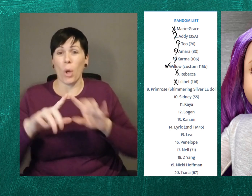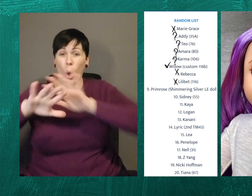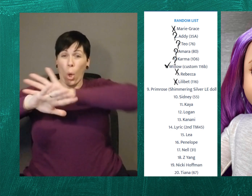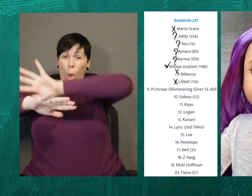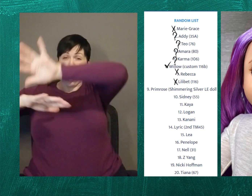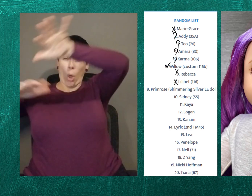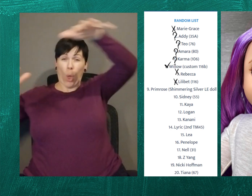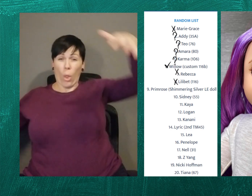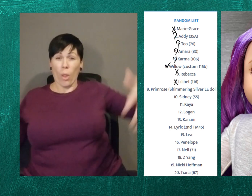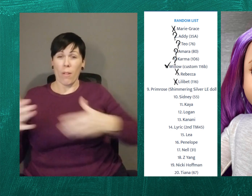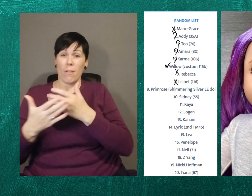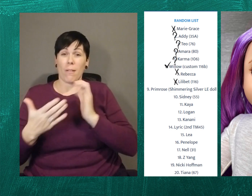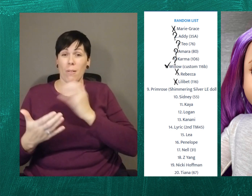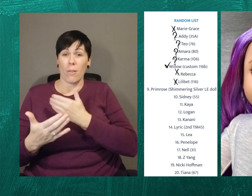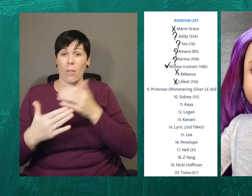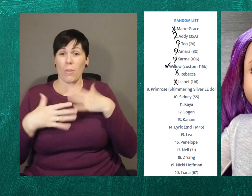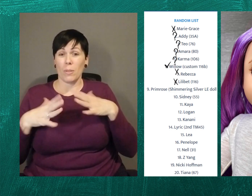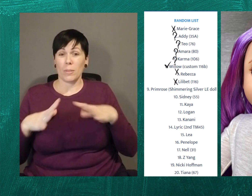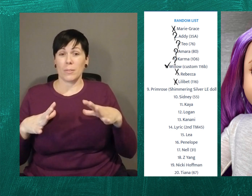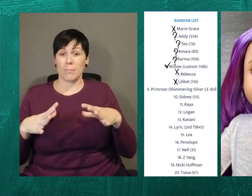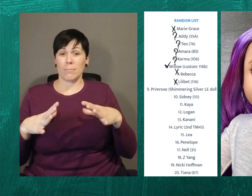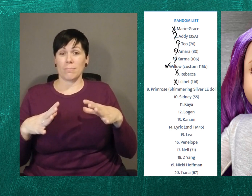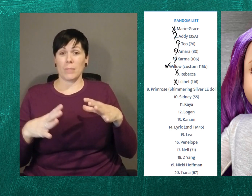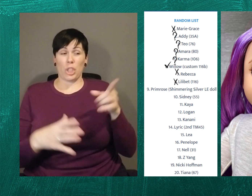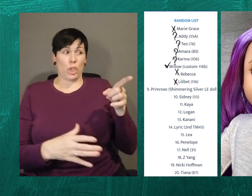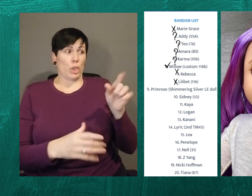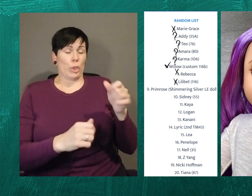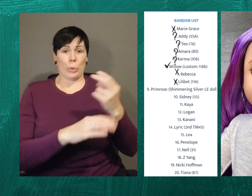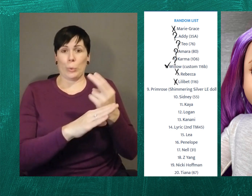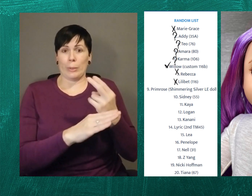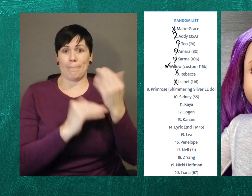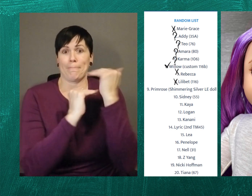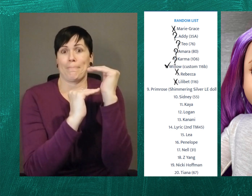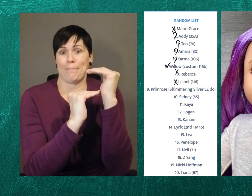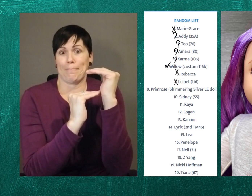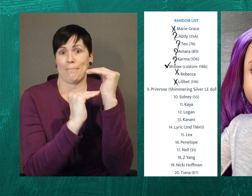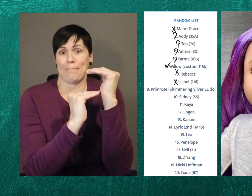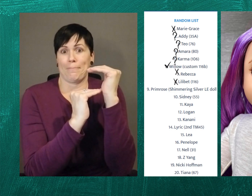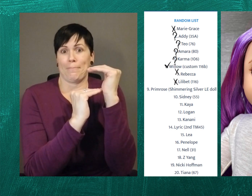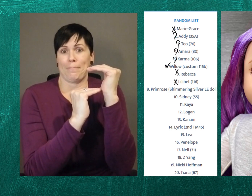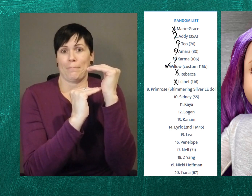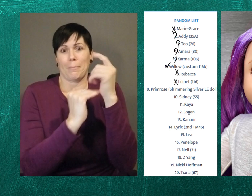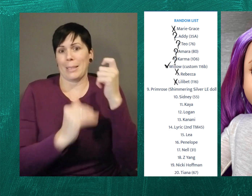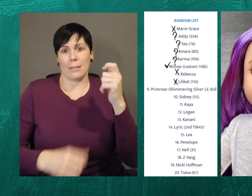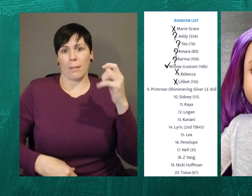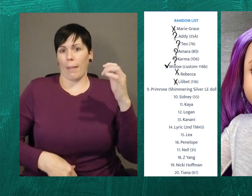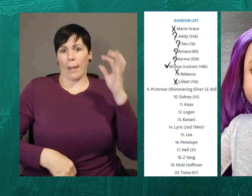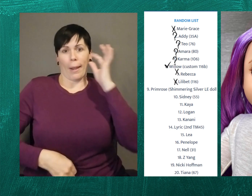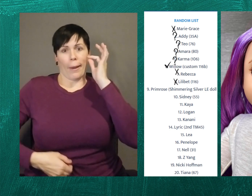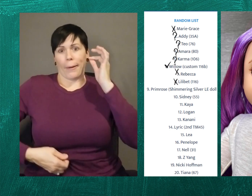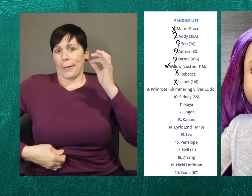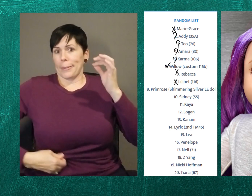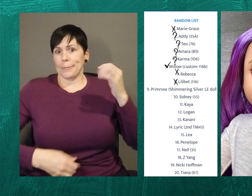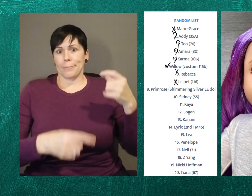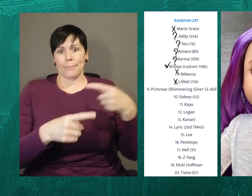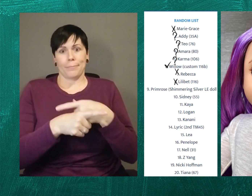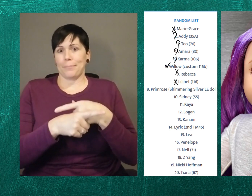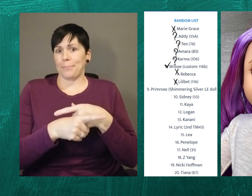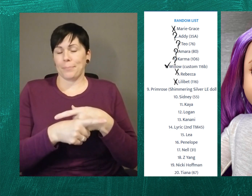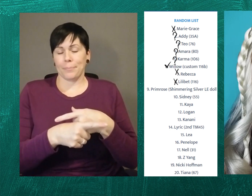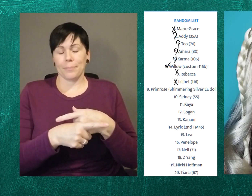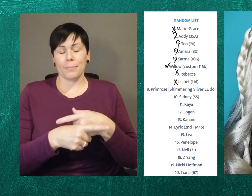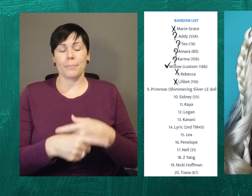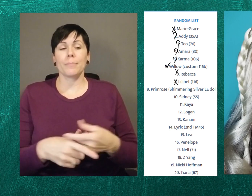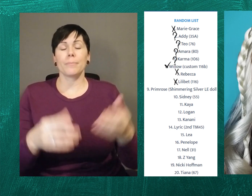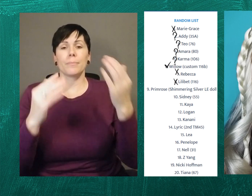have because her hair just clashes with most of it. So no, I would not. That was Grace's purchase.